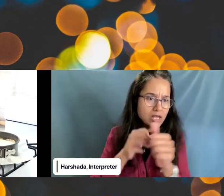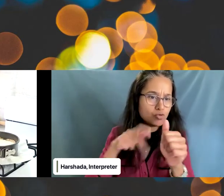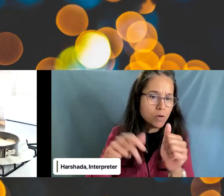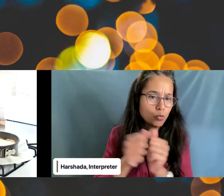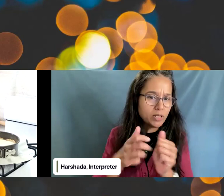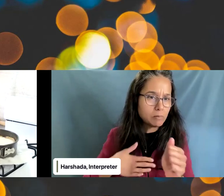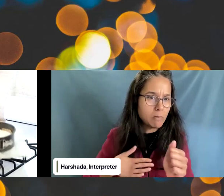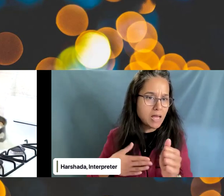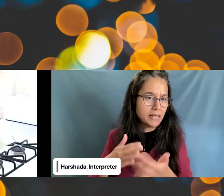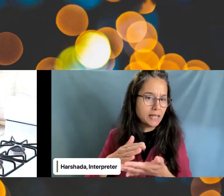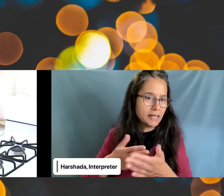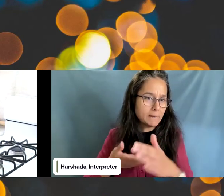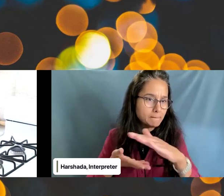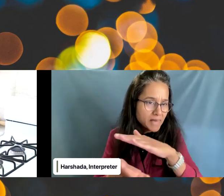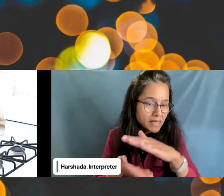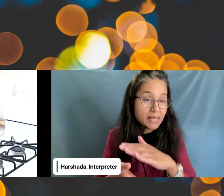I'm gonna put it in the oven.